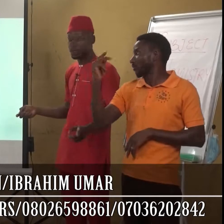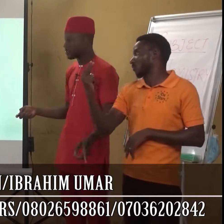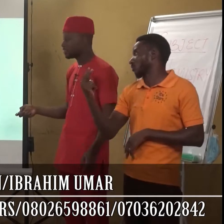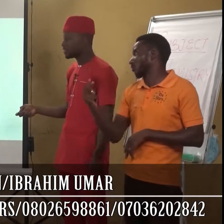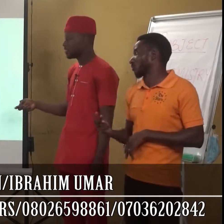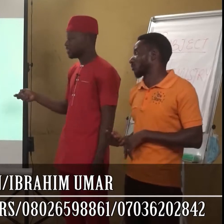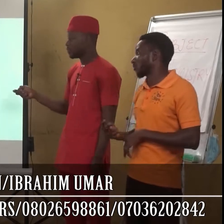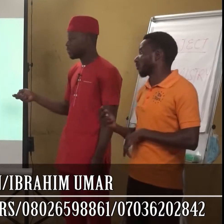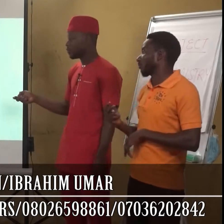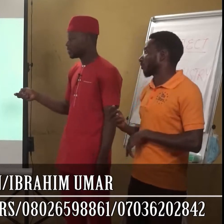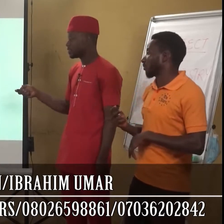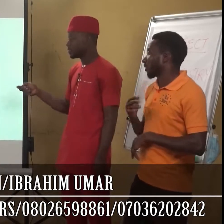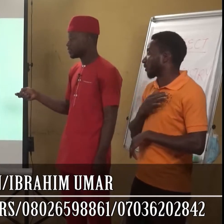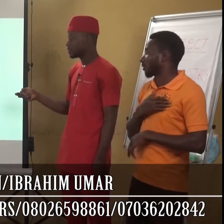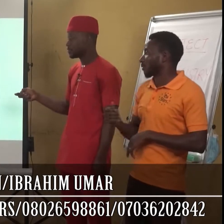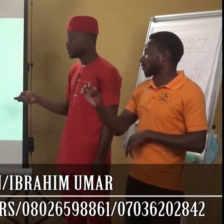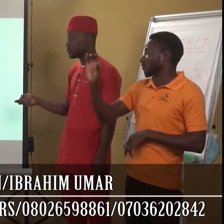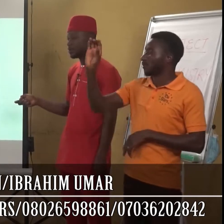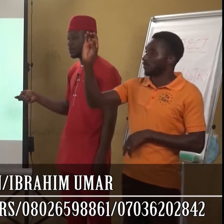070-3620-2842. I'll take it again. Ibrahim Omar is